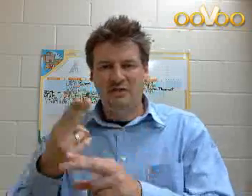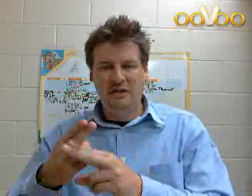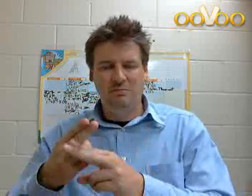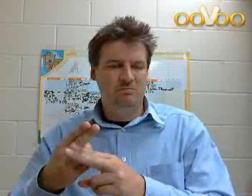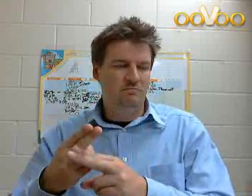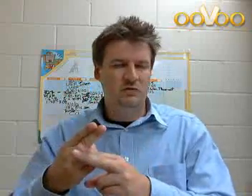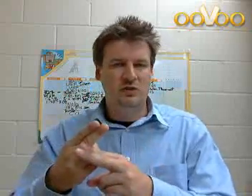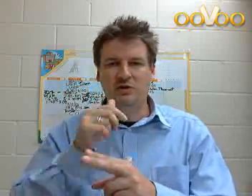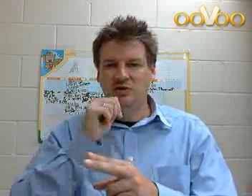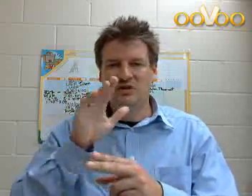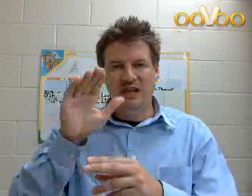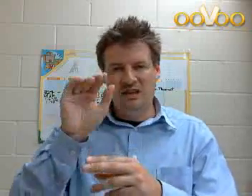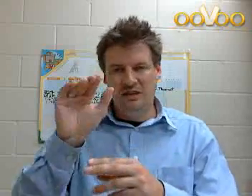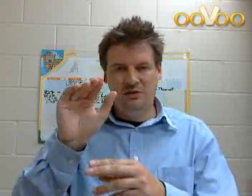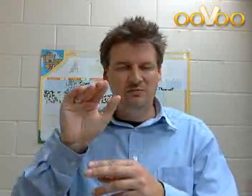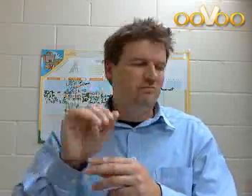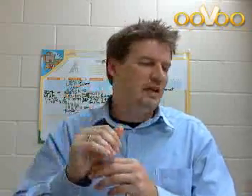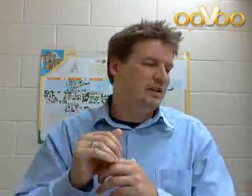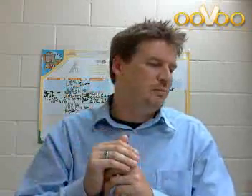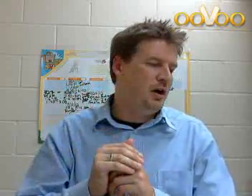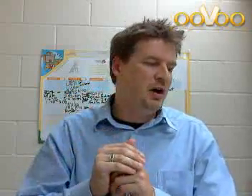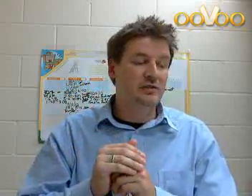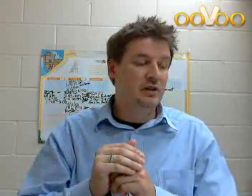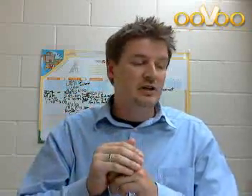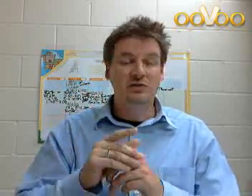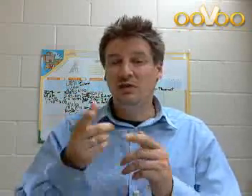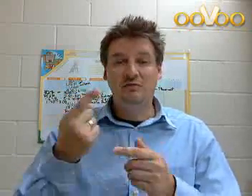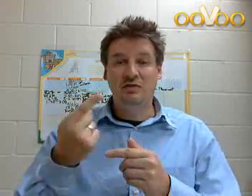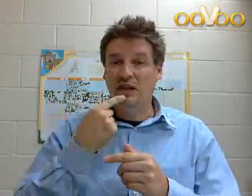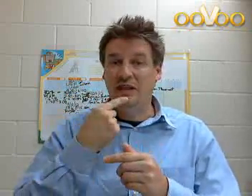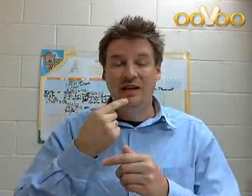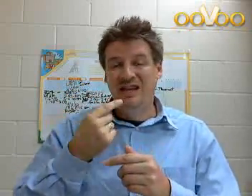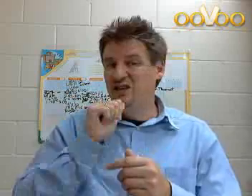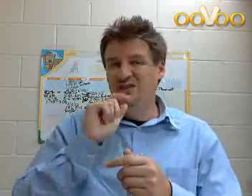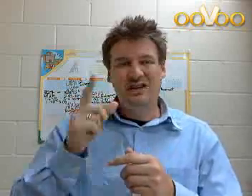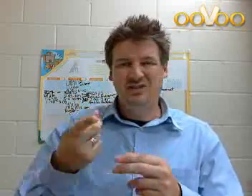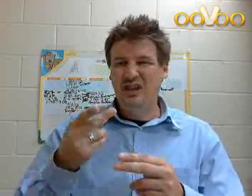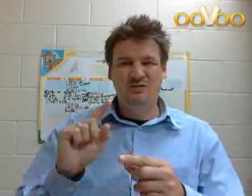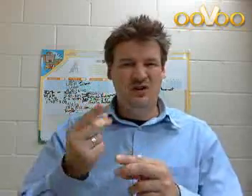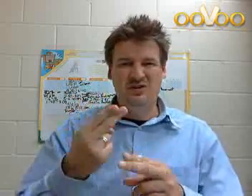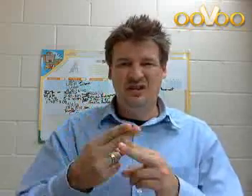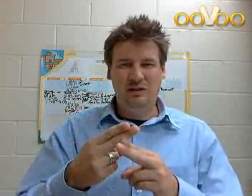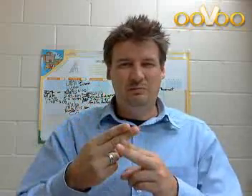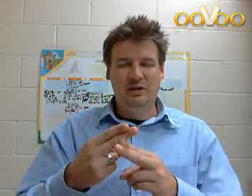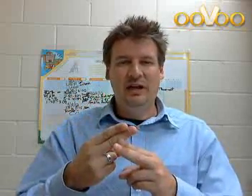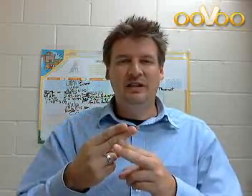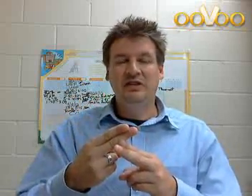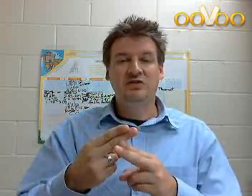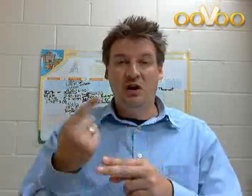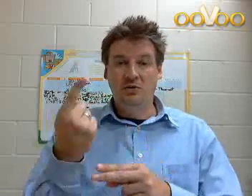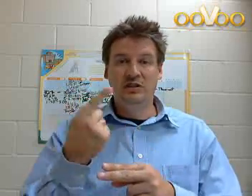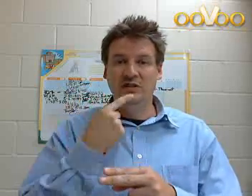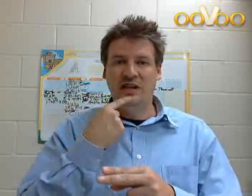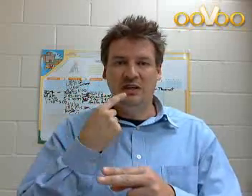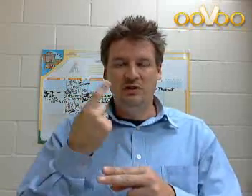name. So it's just that little pause. So you don't have to say that. You don't have to say first name unless you're only saying your